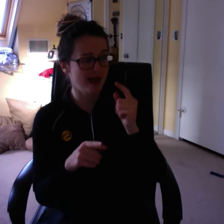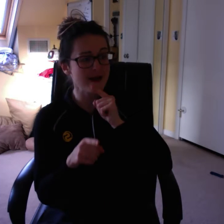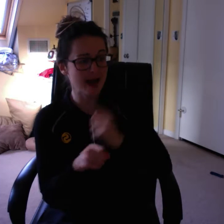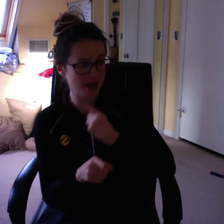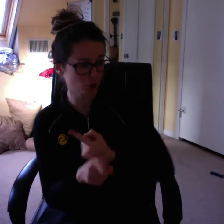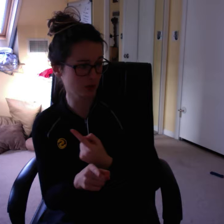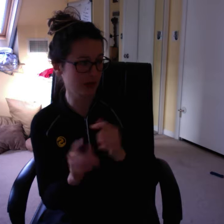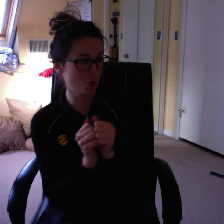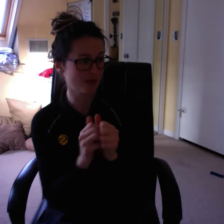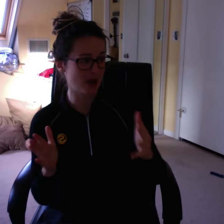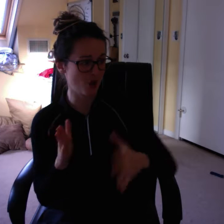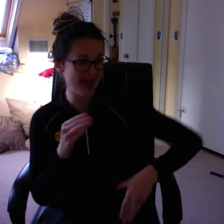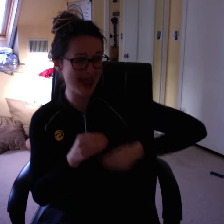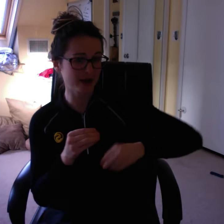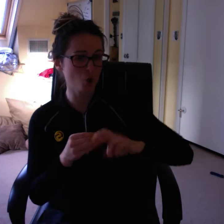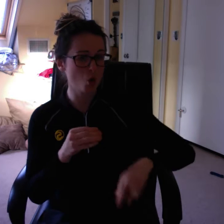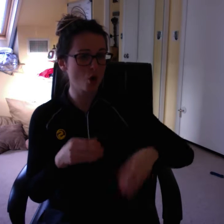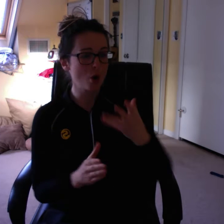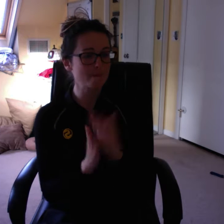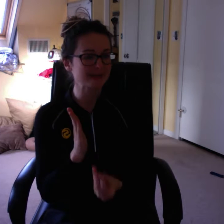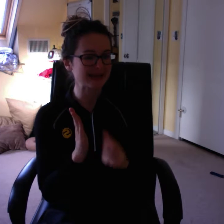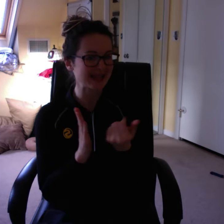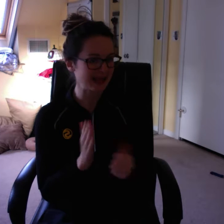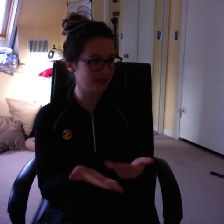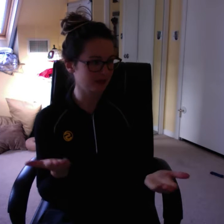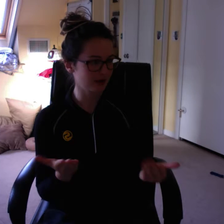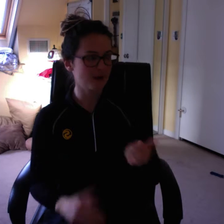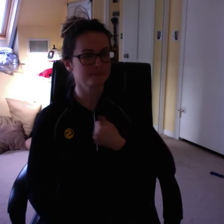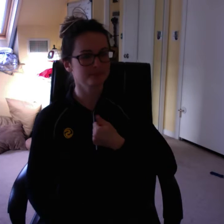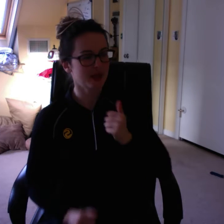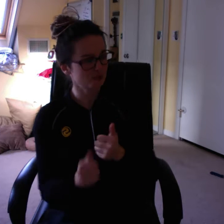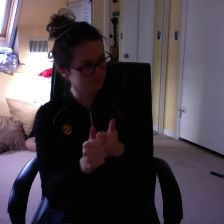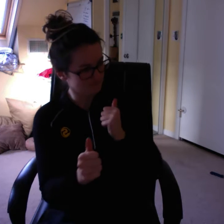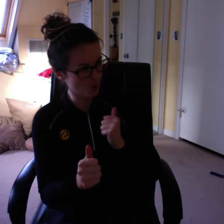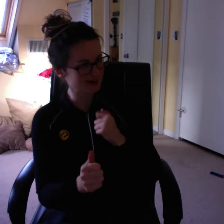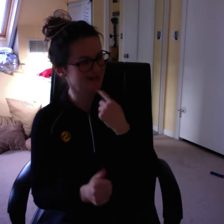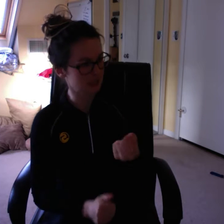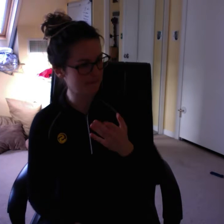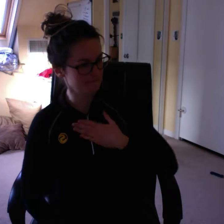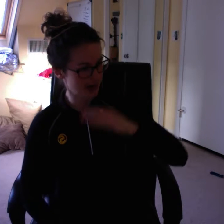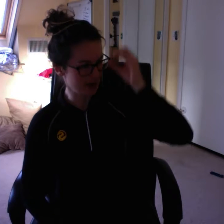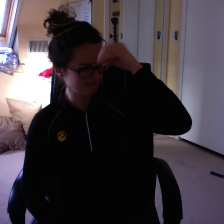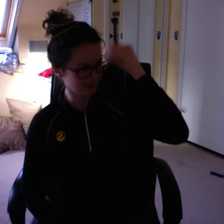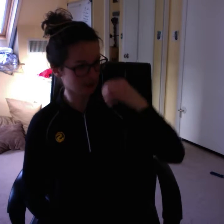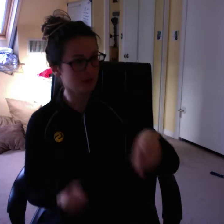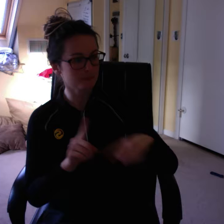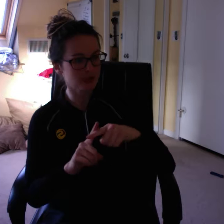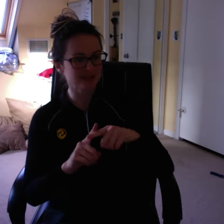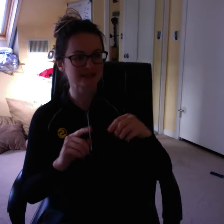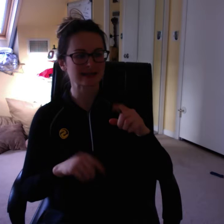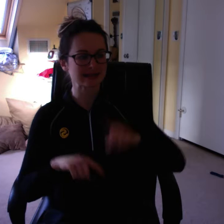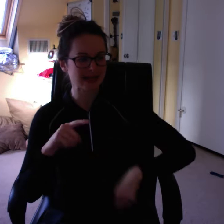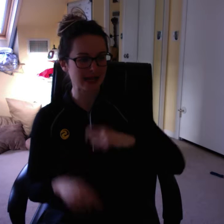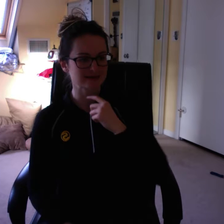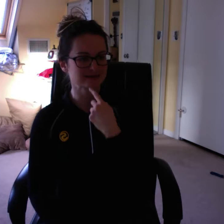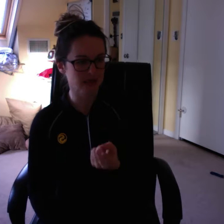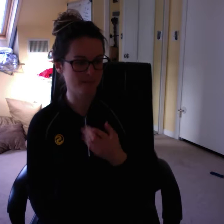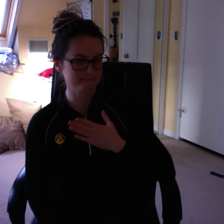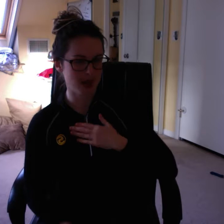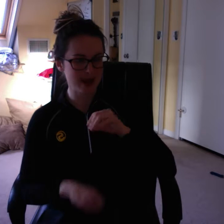anything. To avoid giving my own opinion and to not give any advice to anyone in court. To advise the